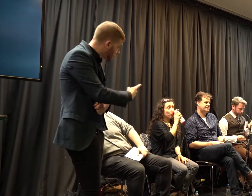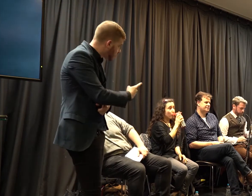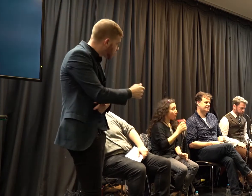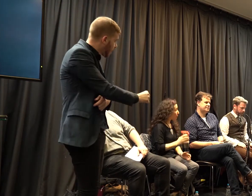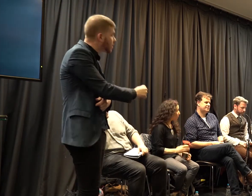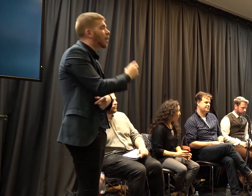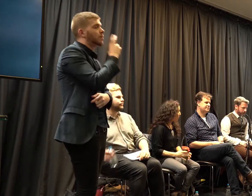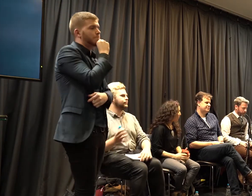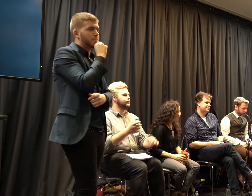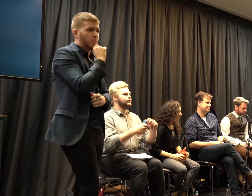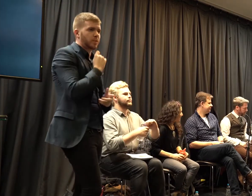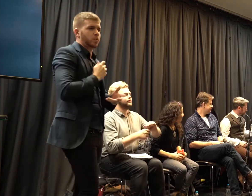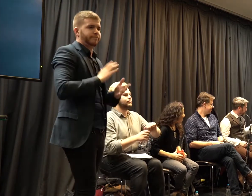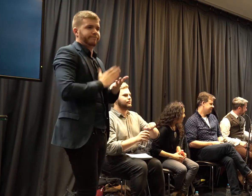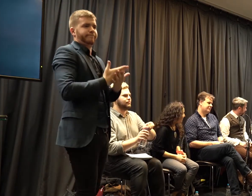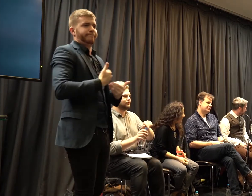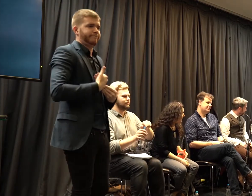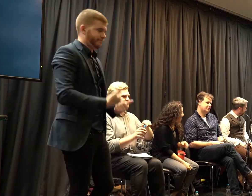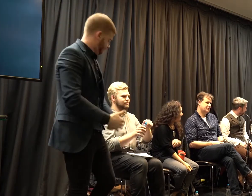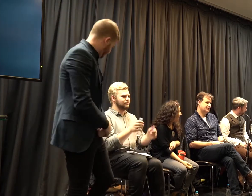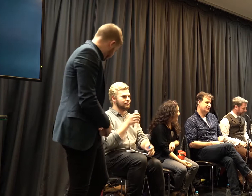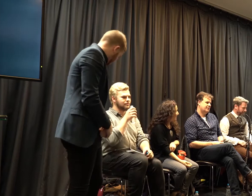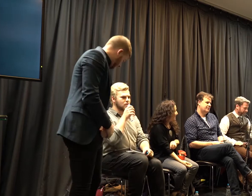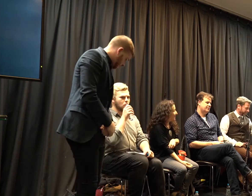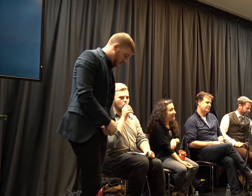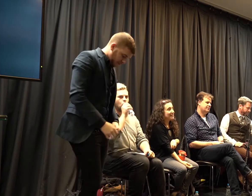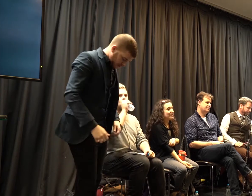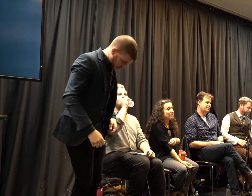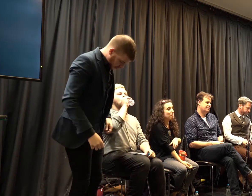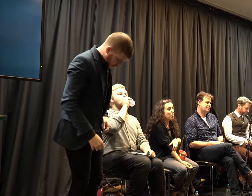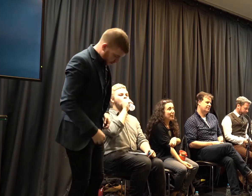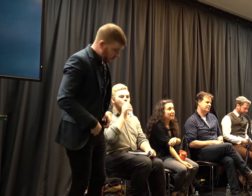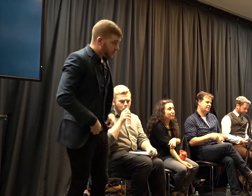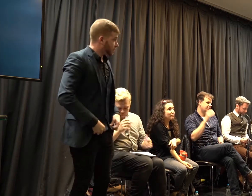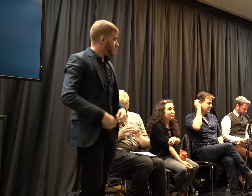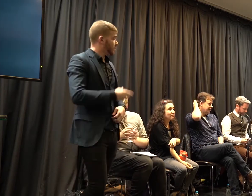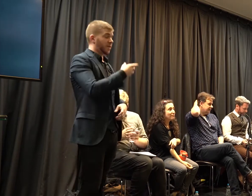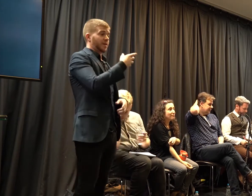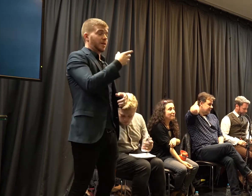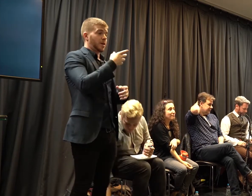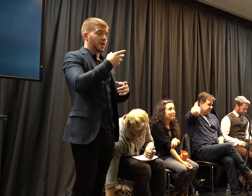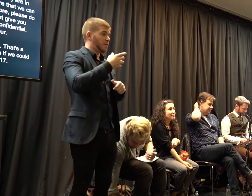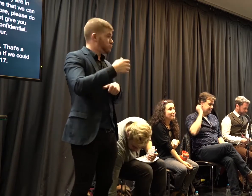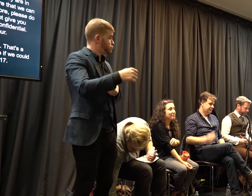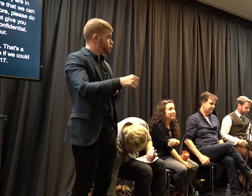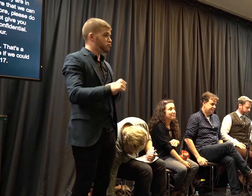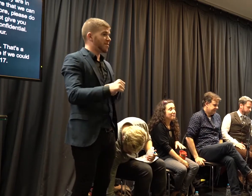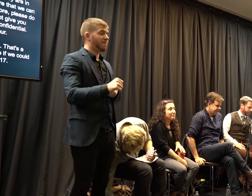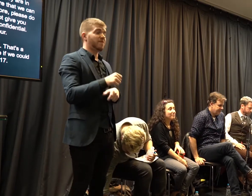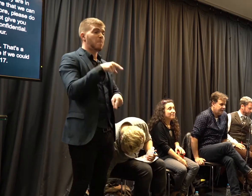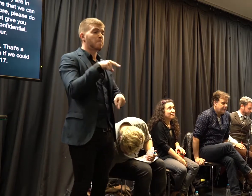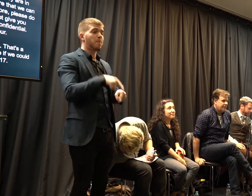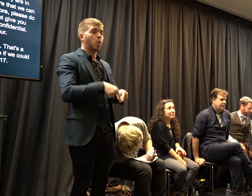rather than signing. Brilliant. Thanks. Okay. So I'm going to be very quick because most of what I have to